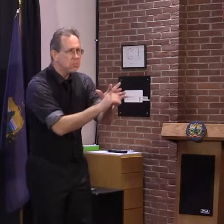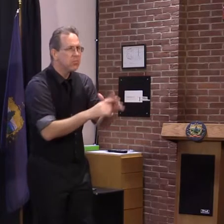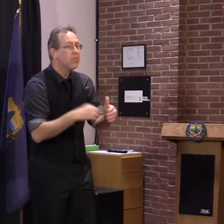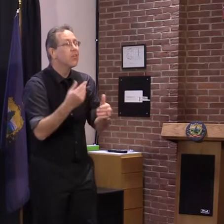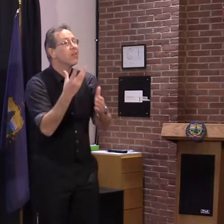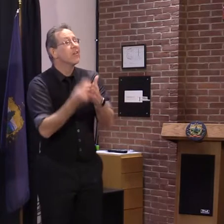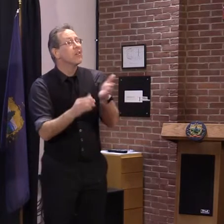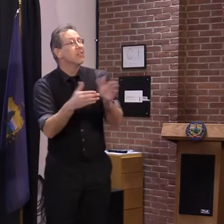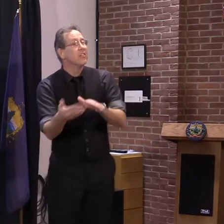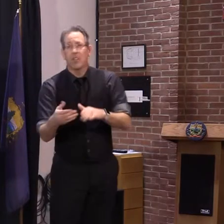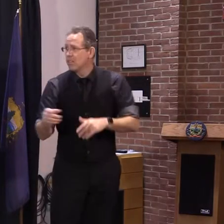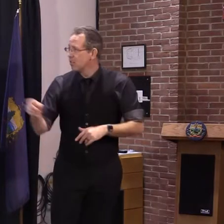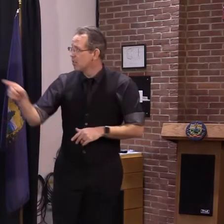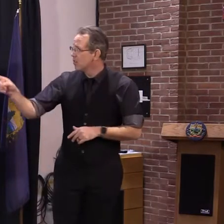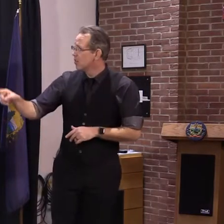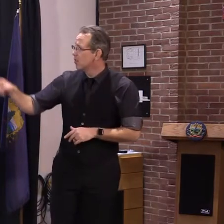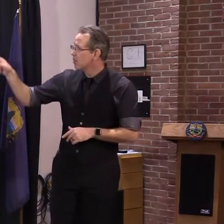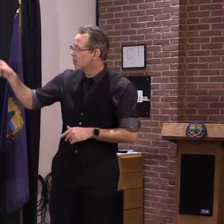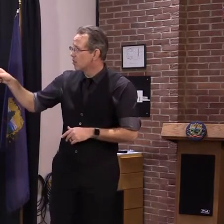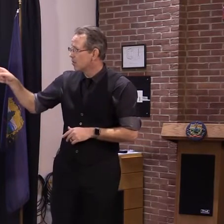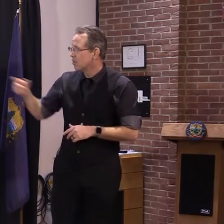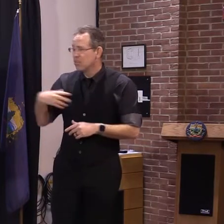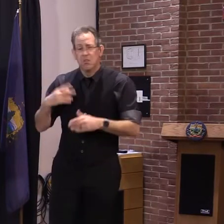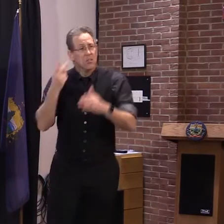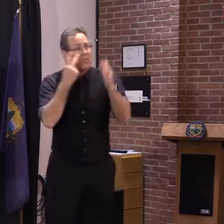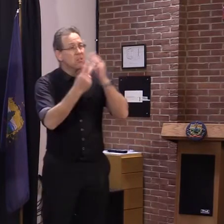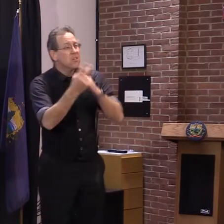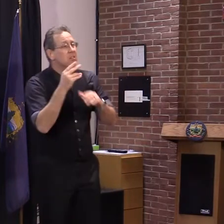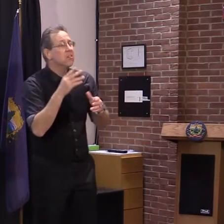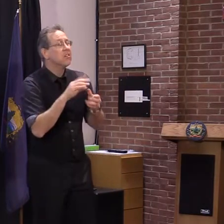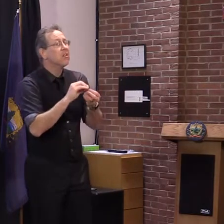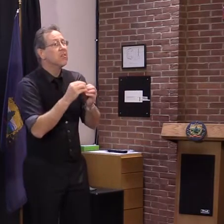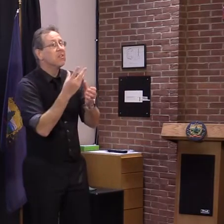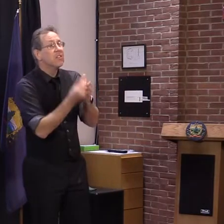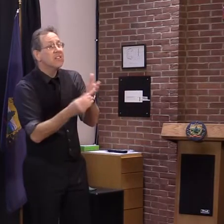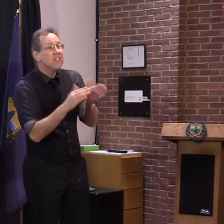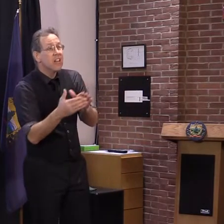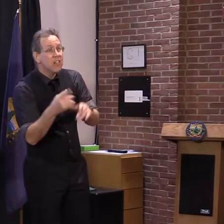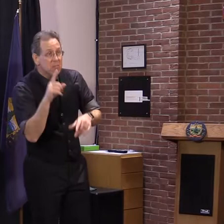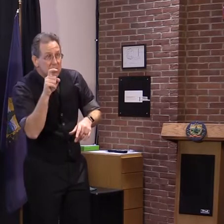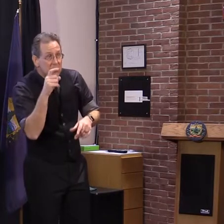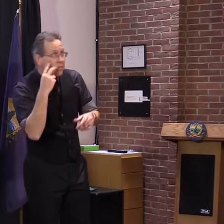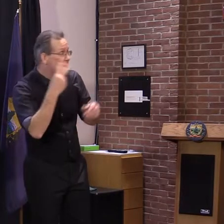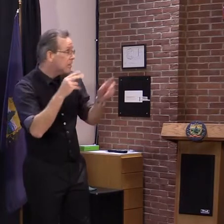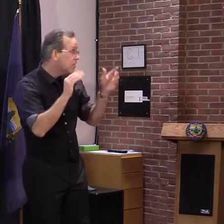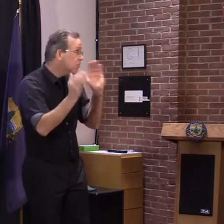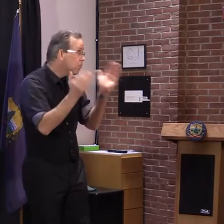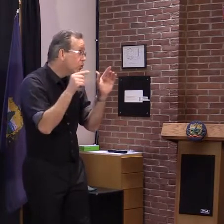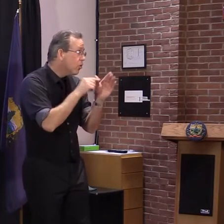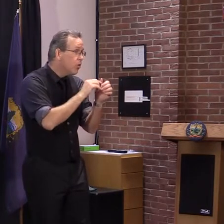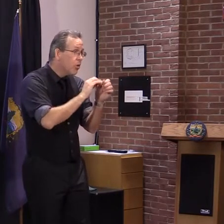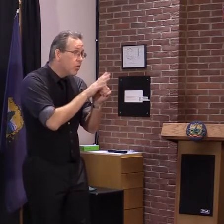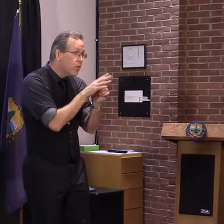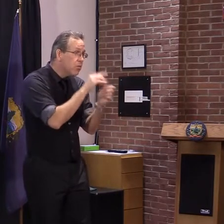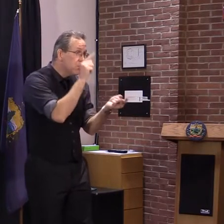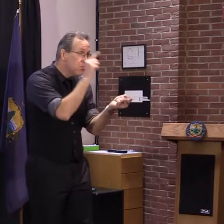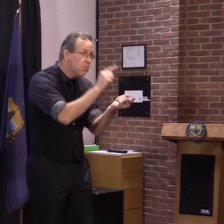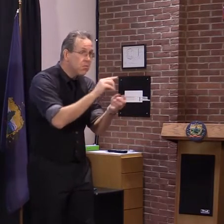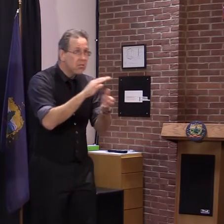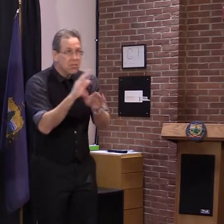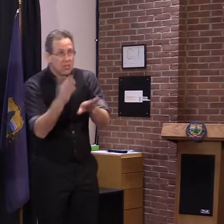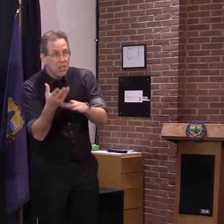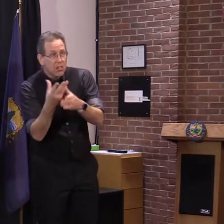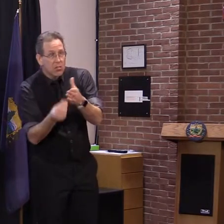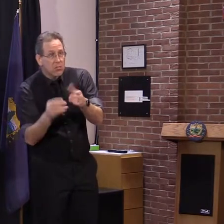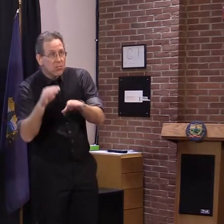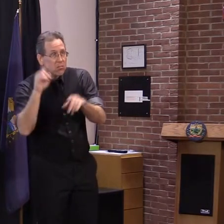know, we are waiting for the fatality numbers to come down. They are continuing to be on pace for what we experienced in January, but we do